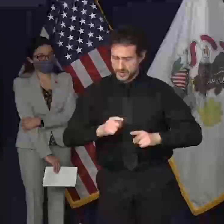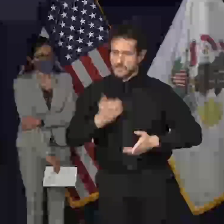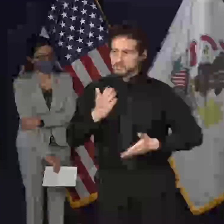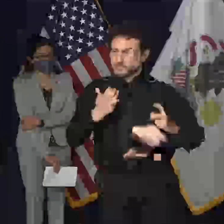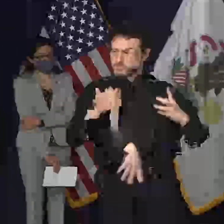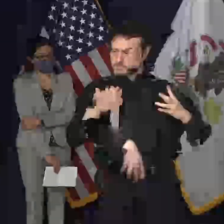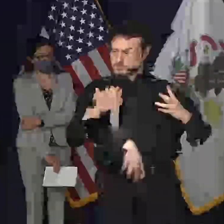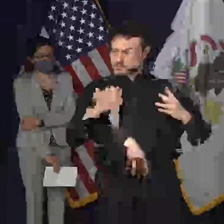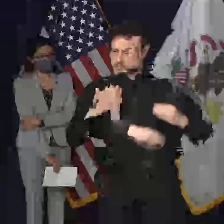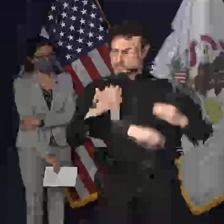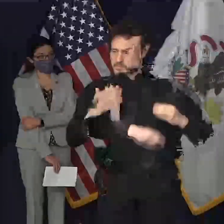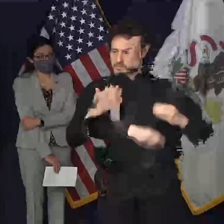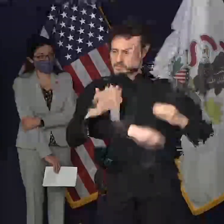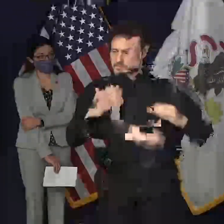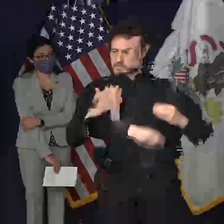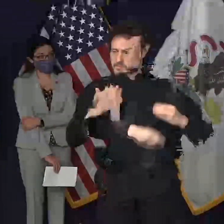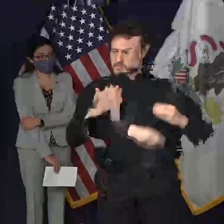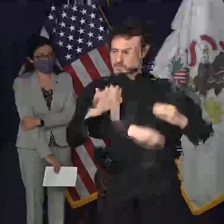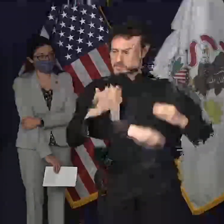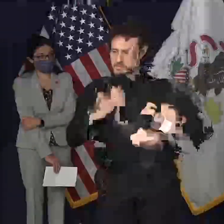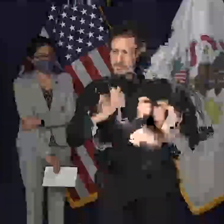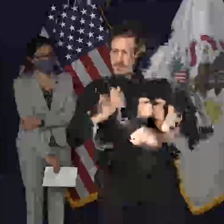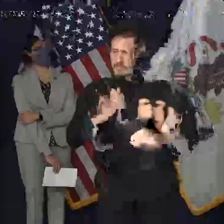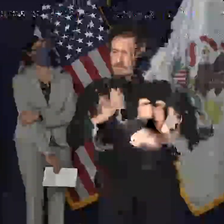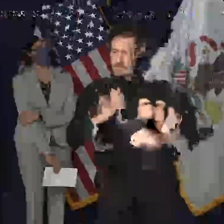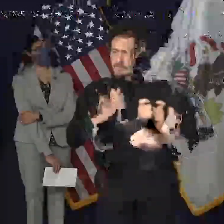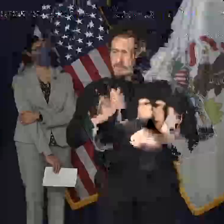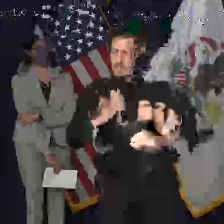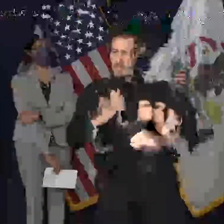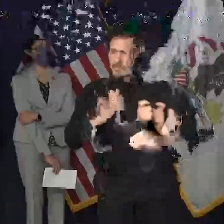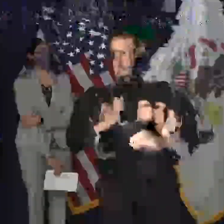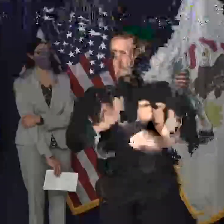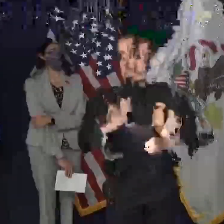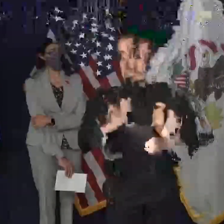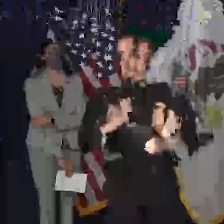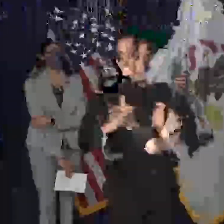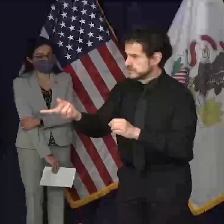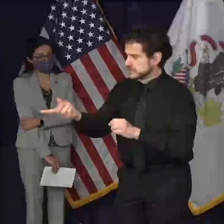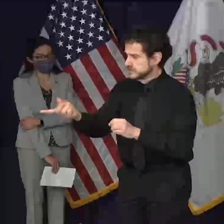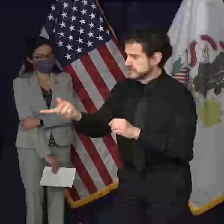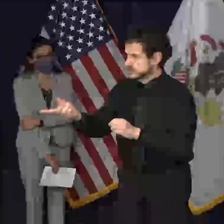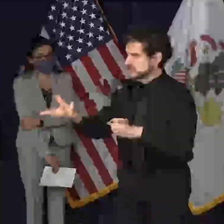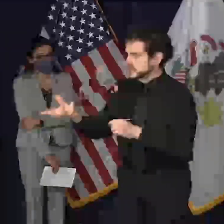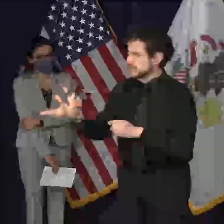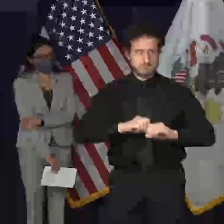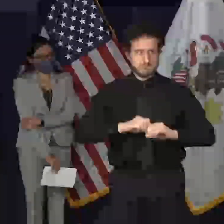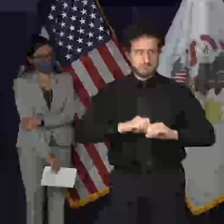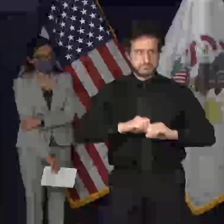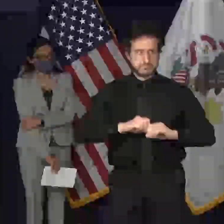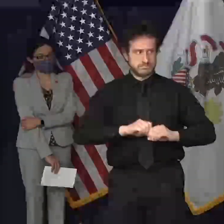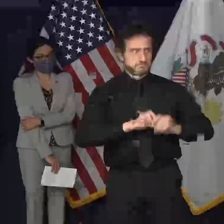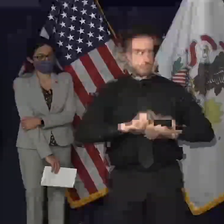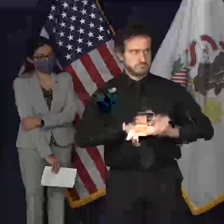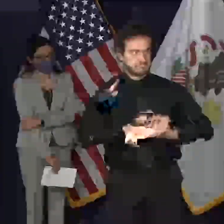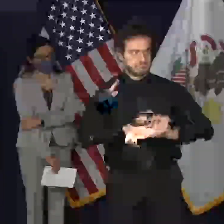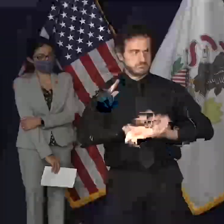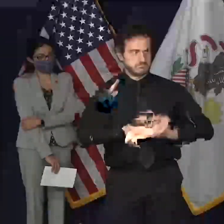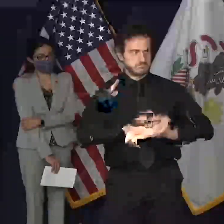talked yesterday about how we've included their opinions in the Restore Illinois plan. I hope that we're out of